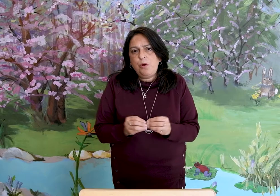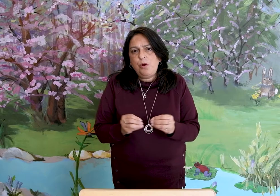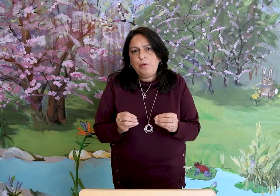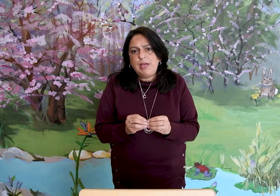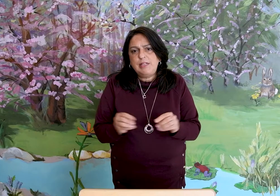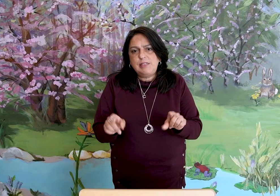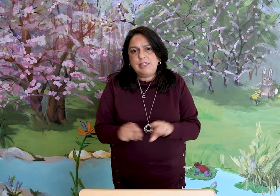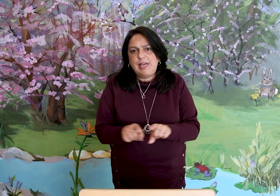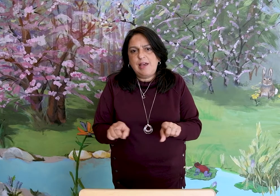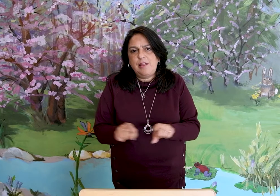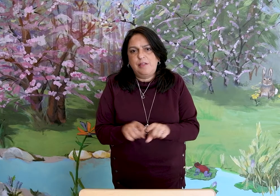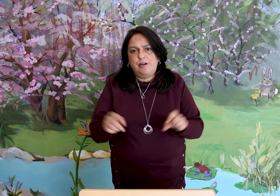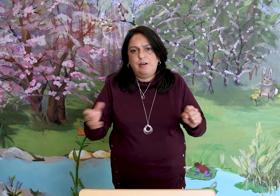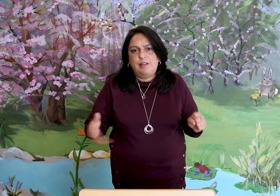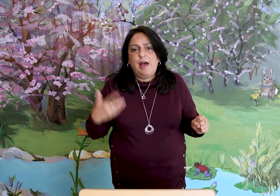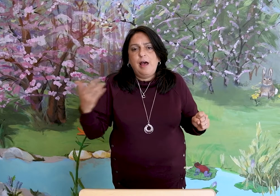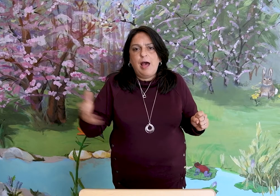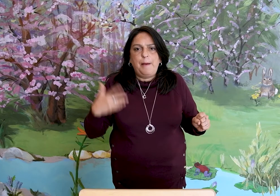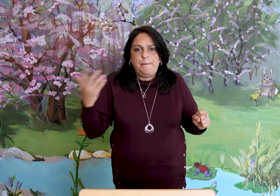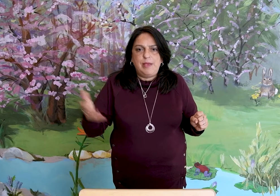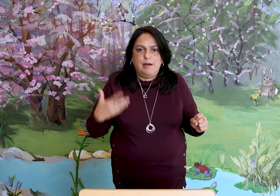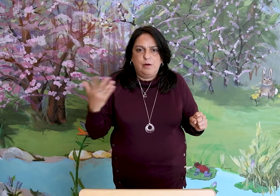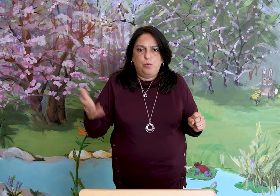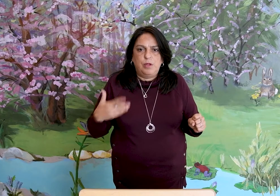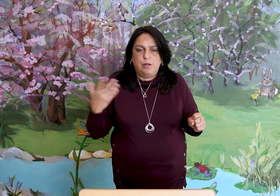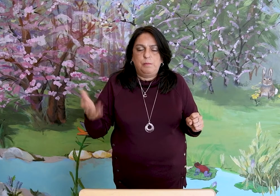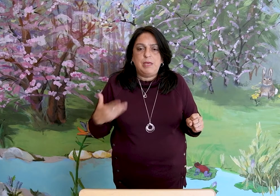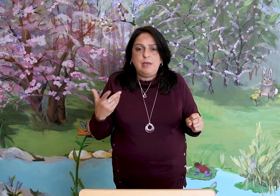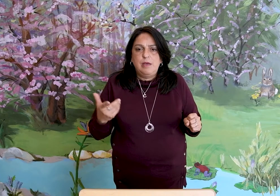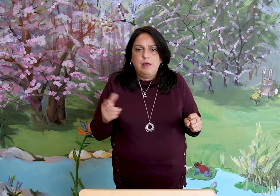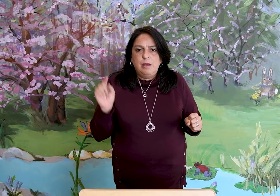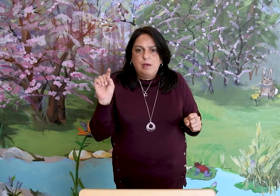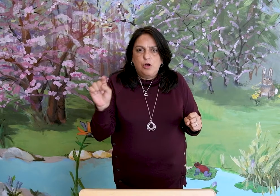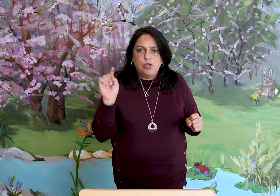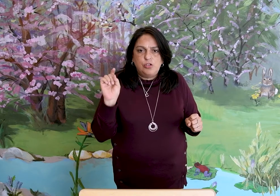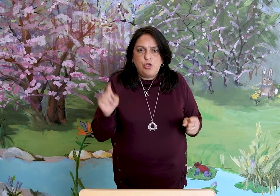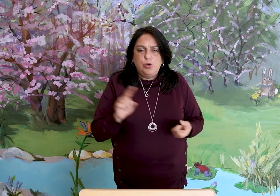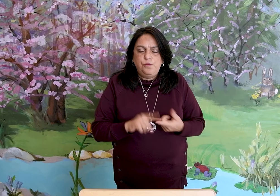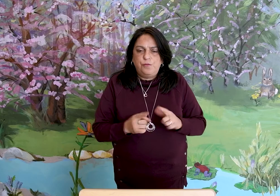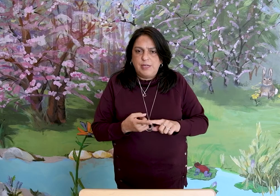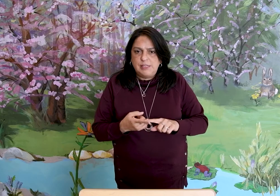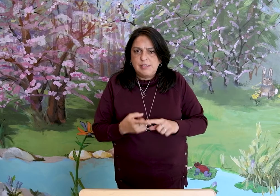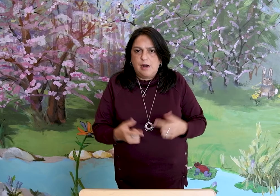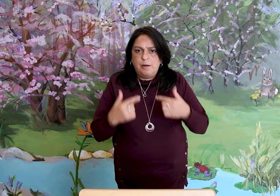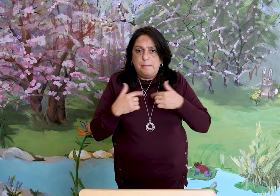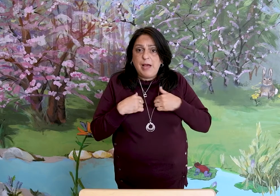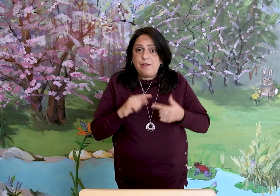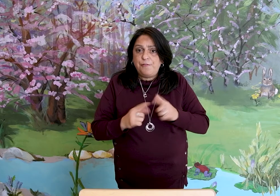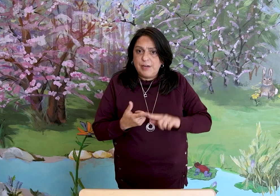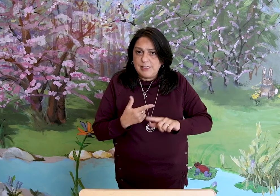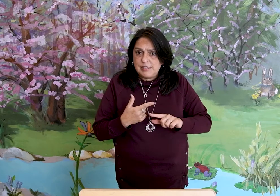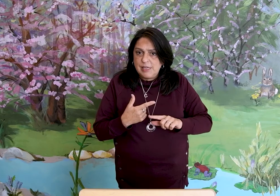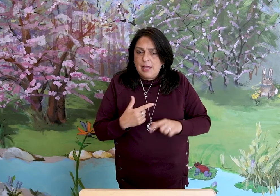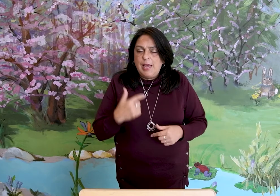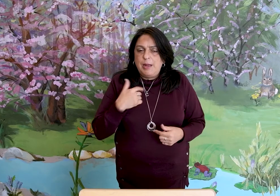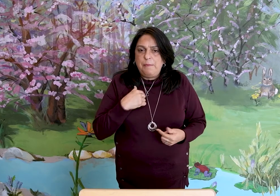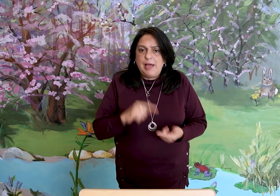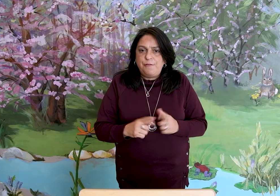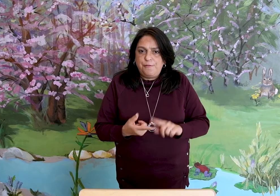more we get together, the happier we'll be. 'Cause your friends are my friends, and my